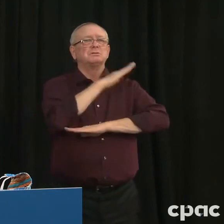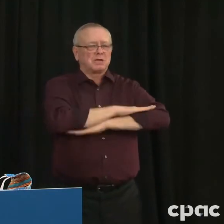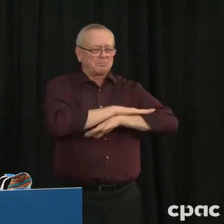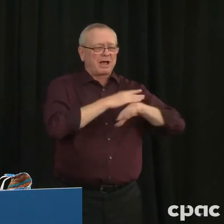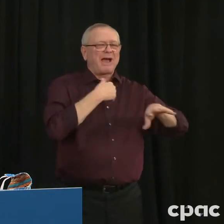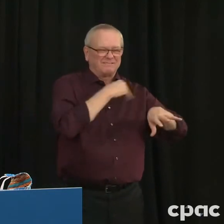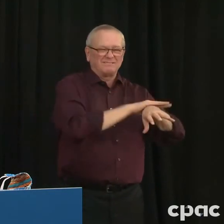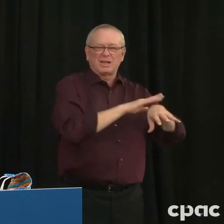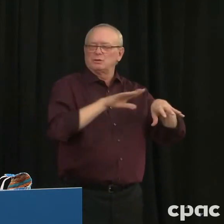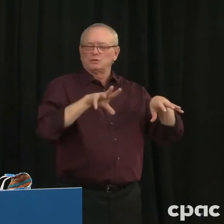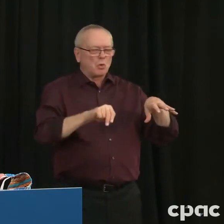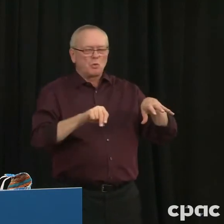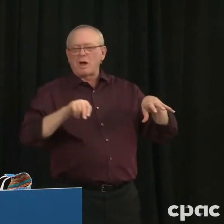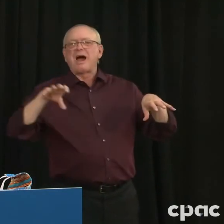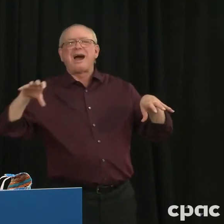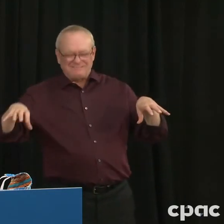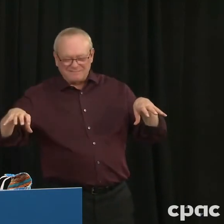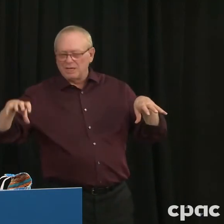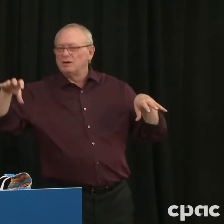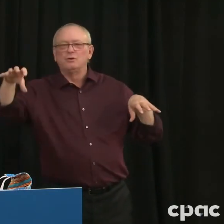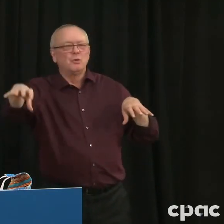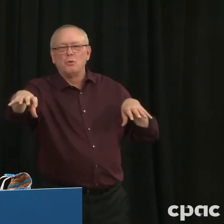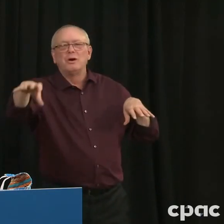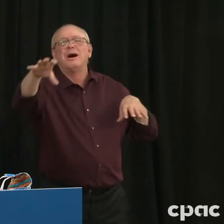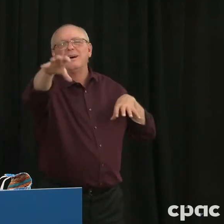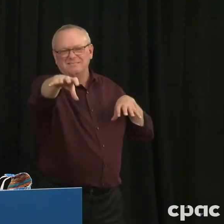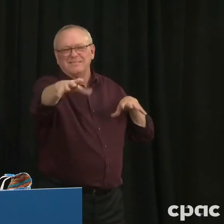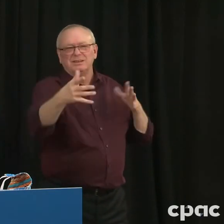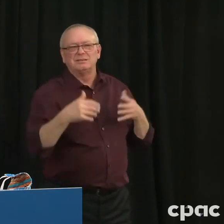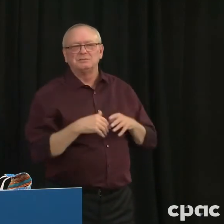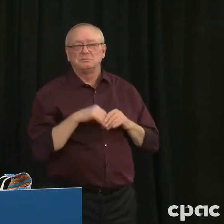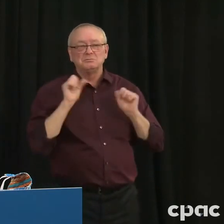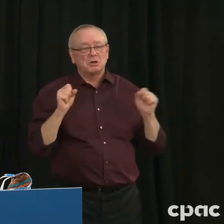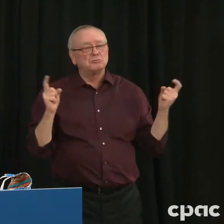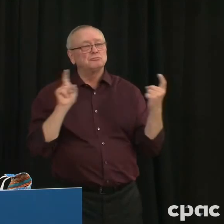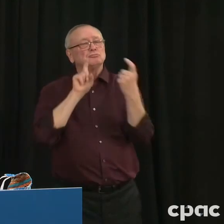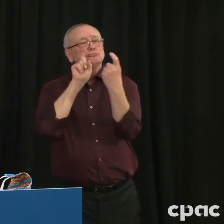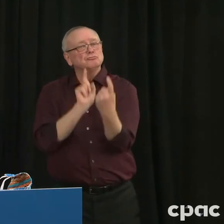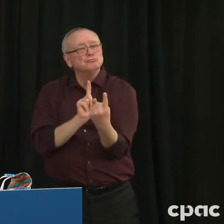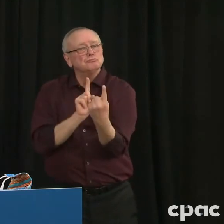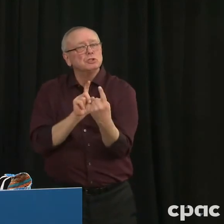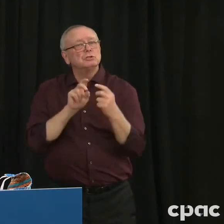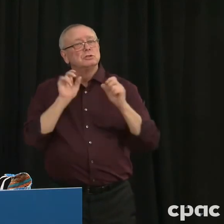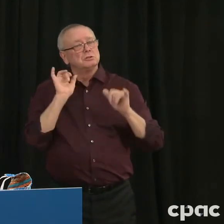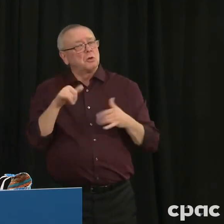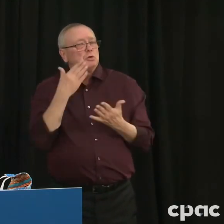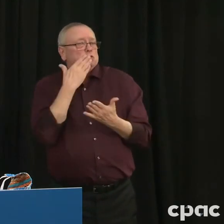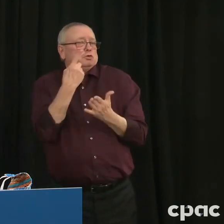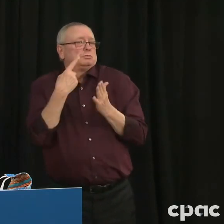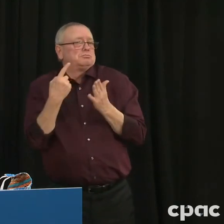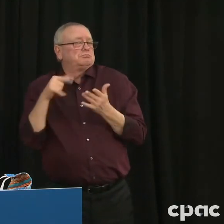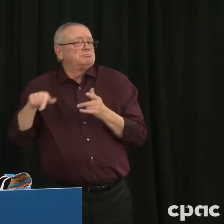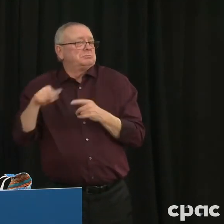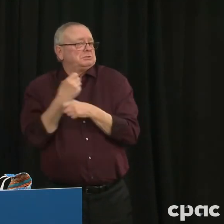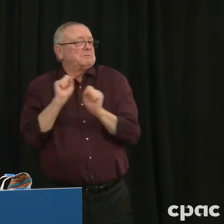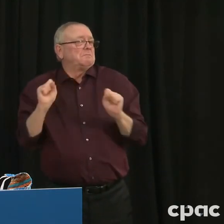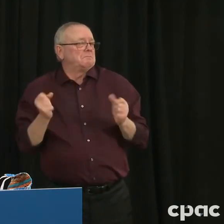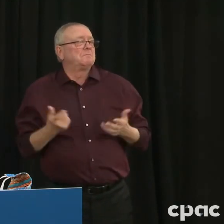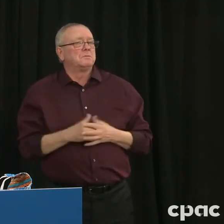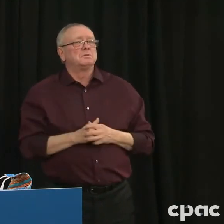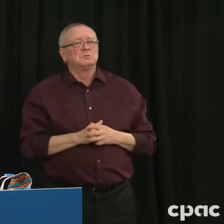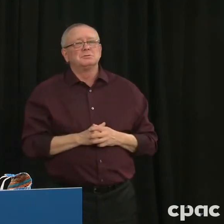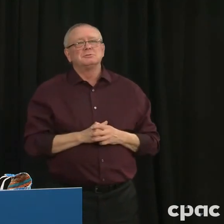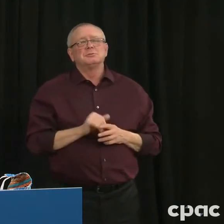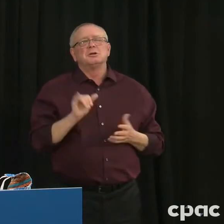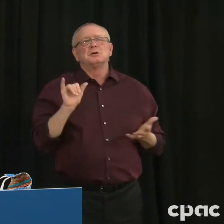getting together with a friend, another friend in one of those settings could also be something that they could do. And I think at the